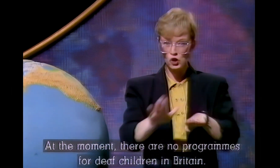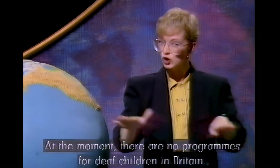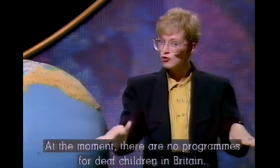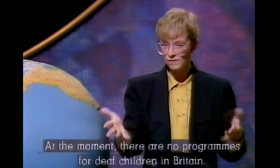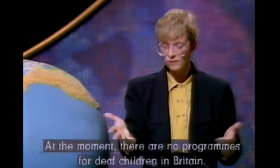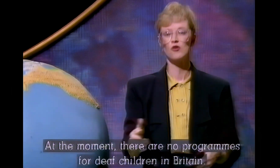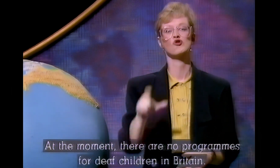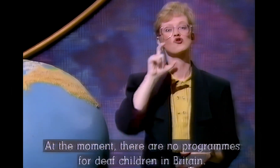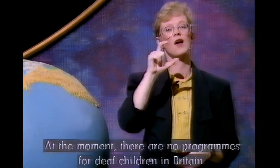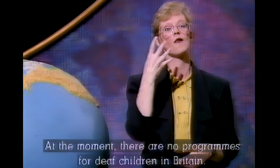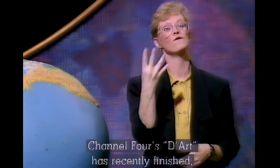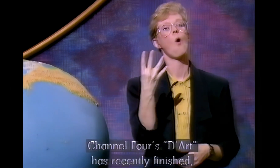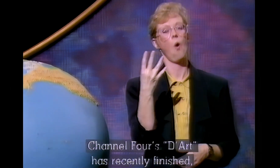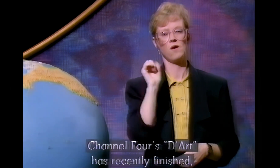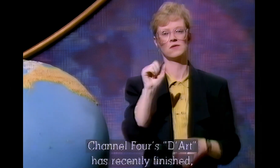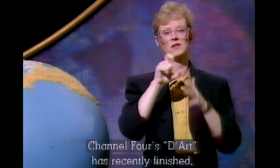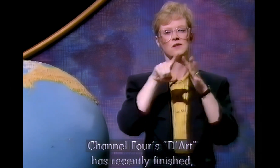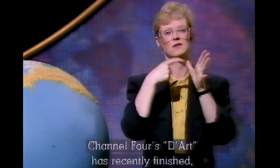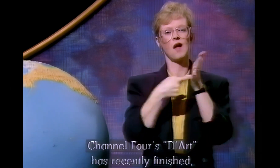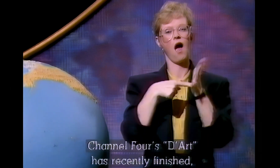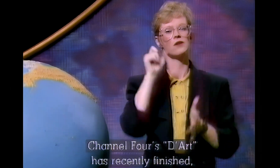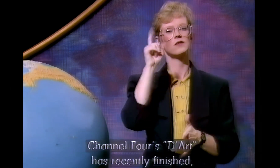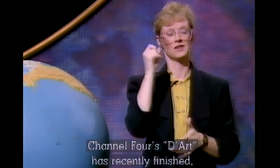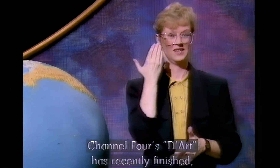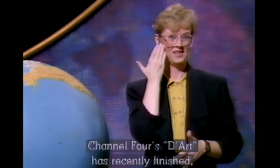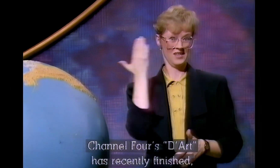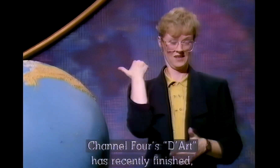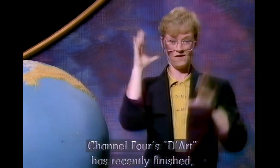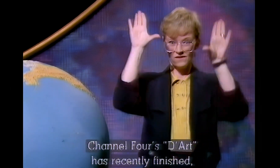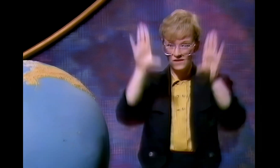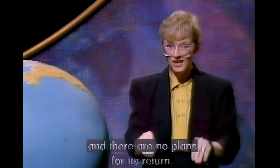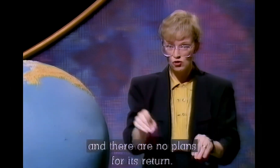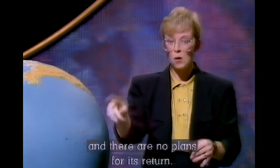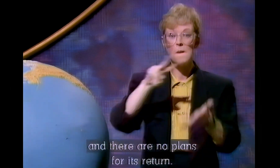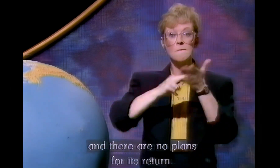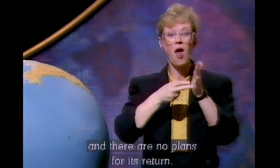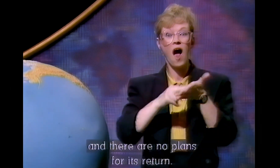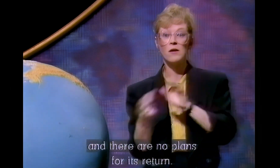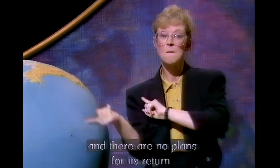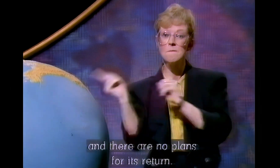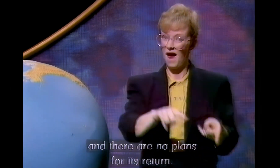in Britain. Channel 4's Dart has recently finished and there are no plans for its